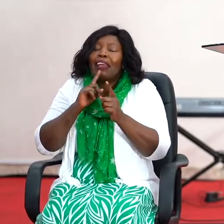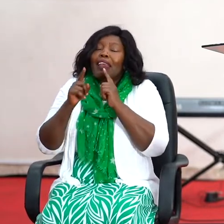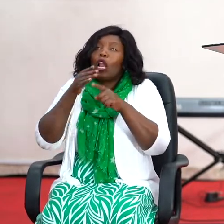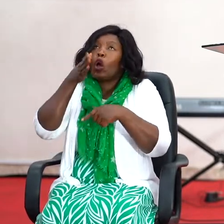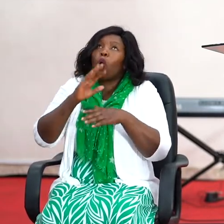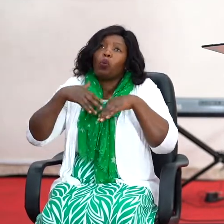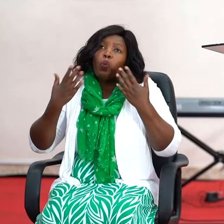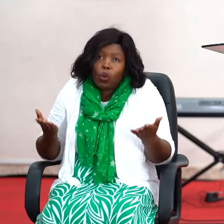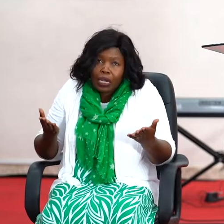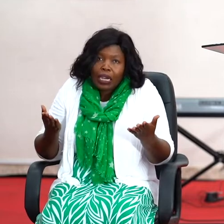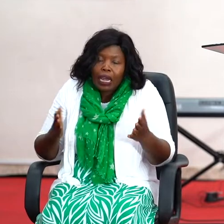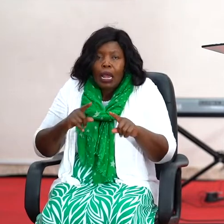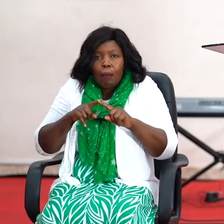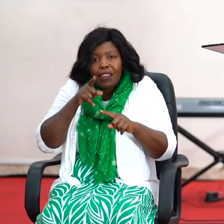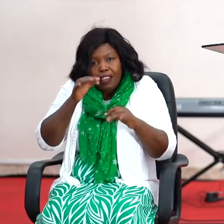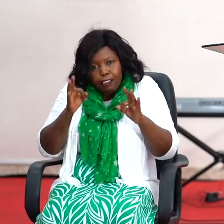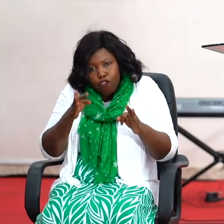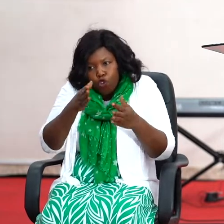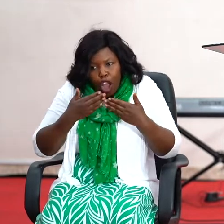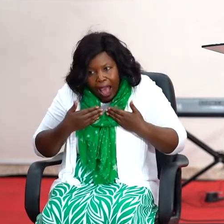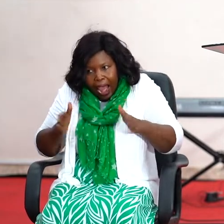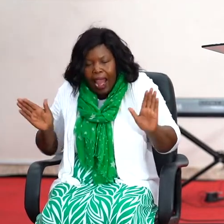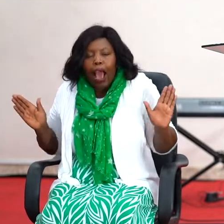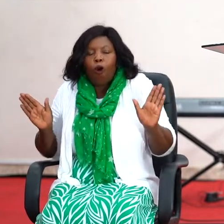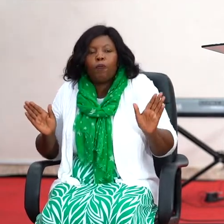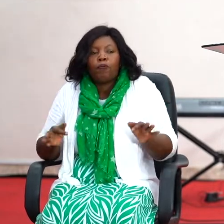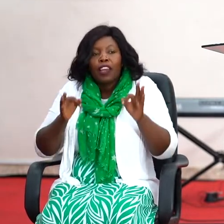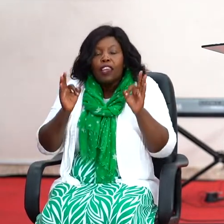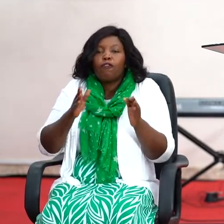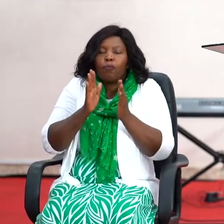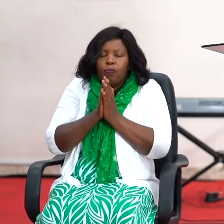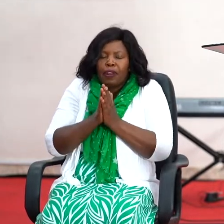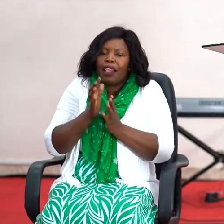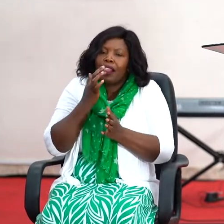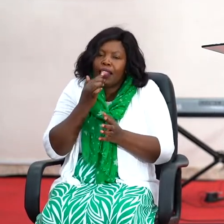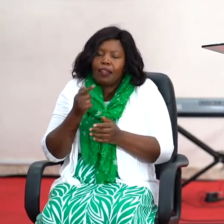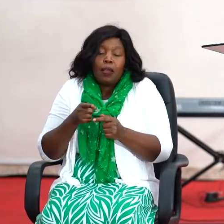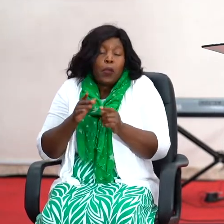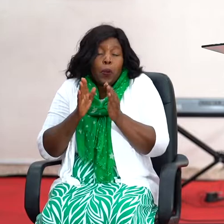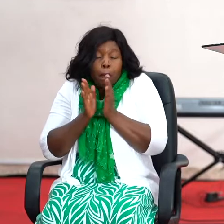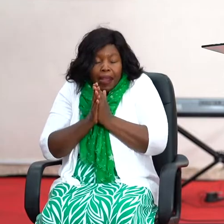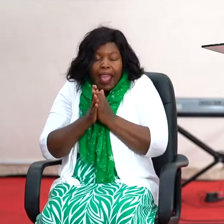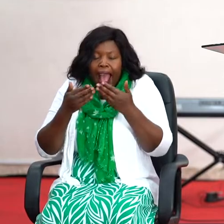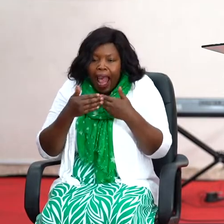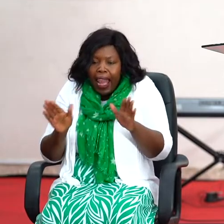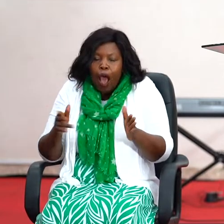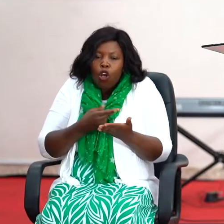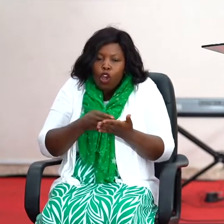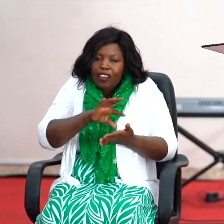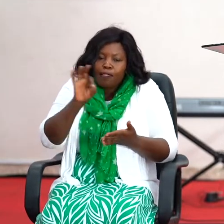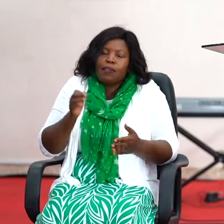God. But if you allow, and especially those who can speak in tongues, allow the spirit to pray in